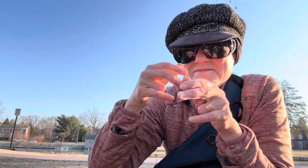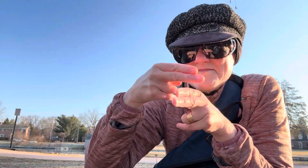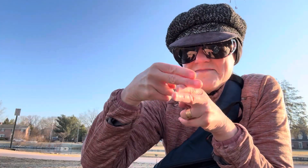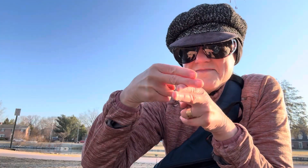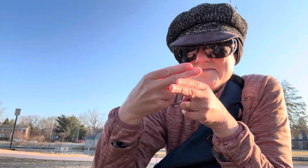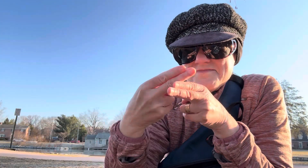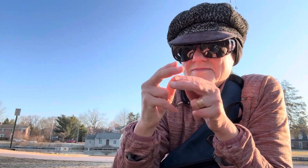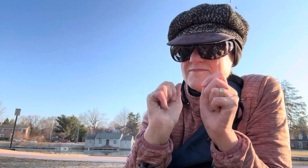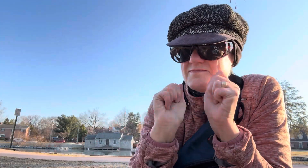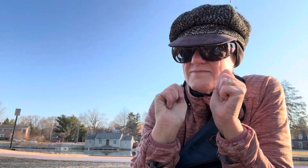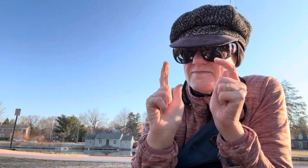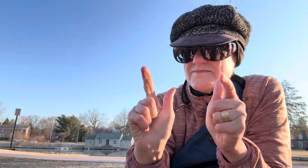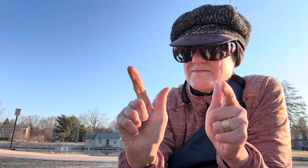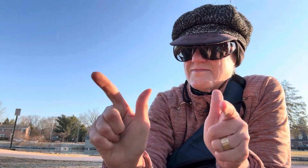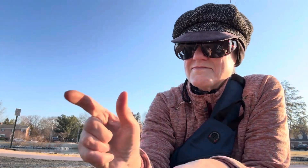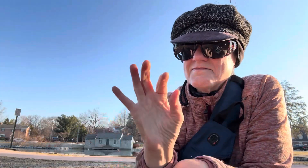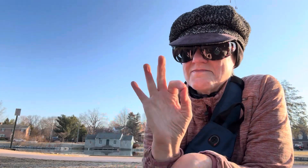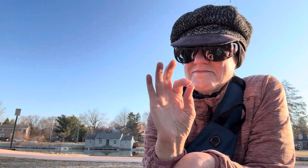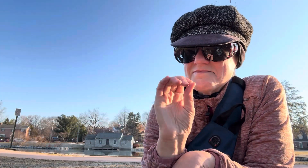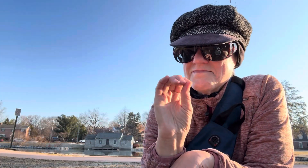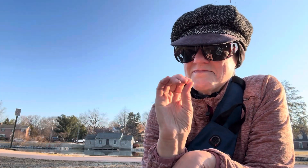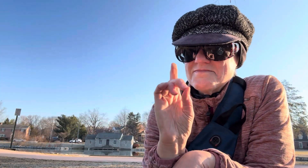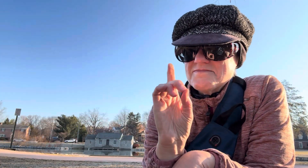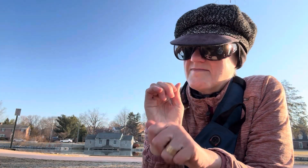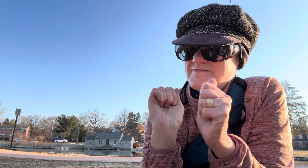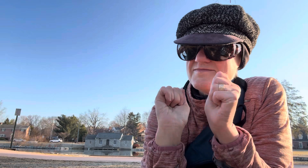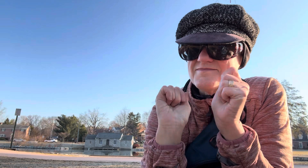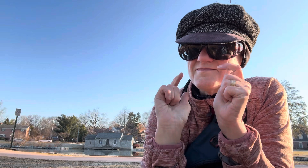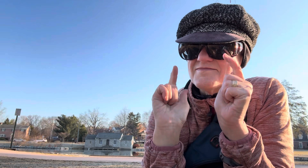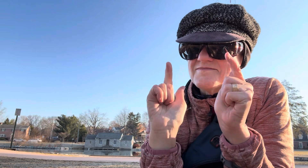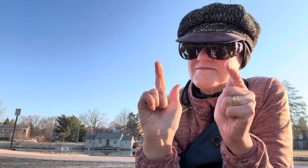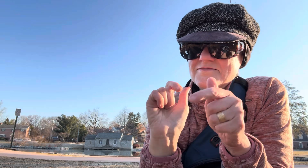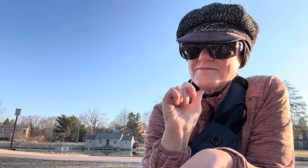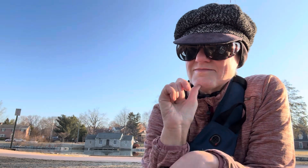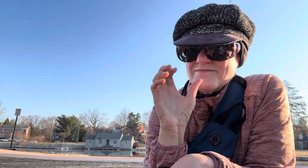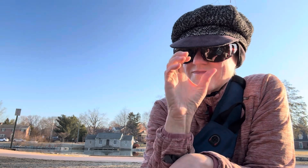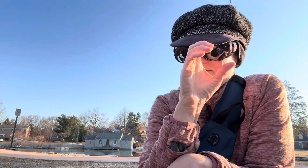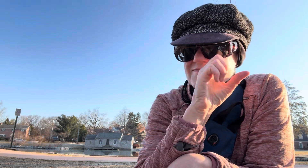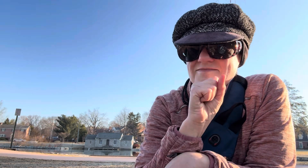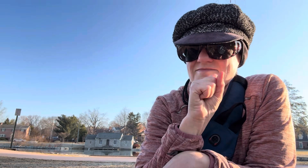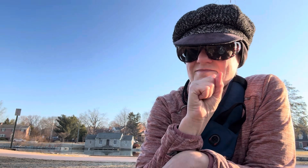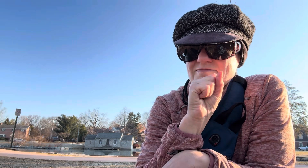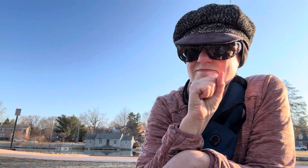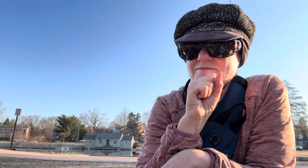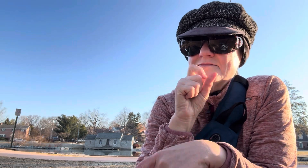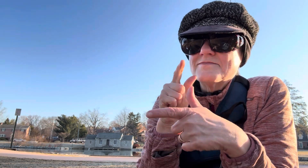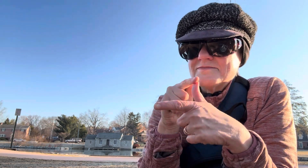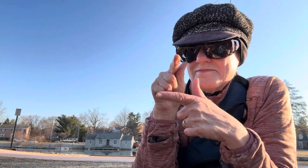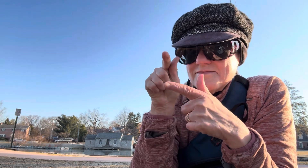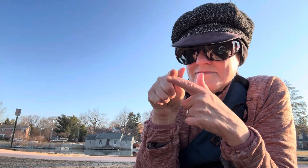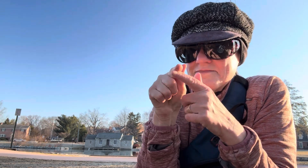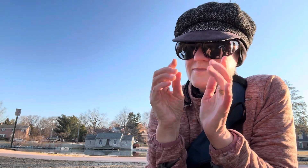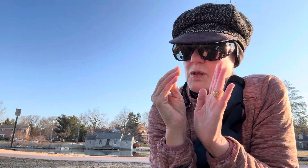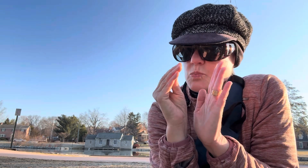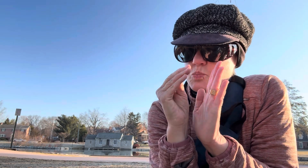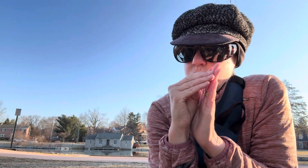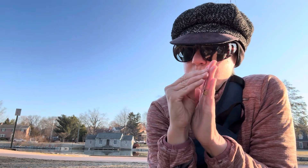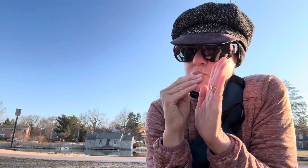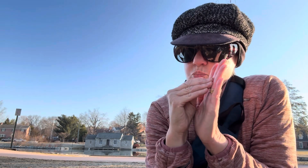And it's important to measure and weigh all of your food. I mean, all of it. Don't assume. Then you